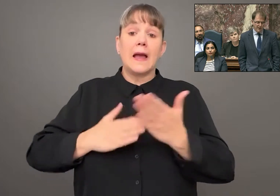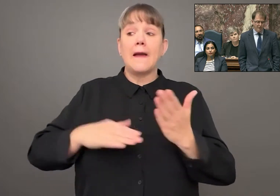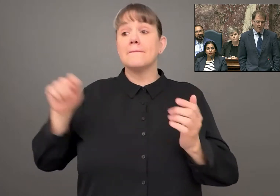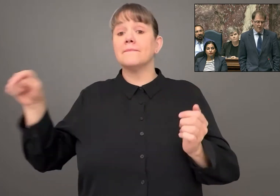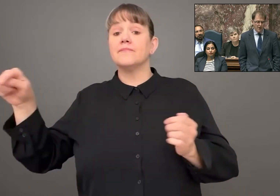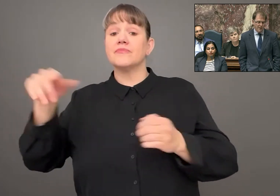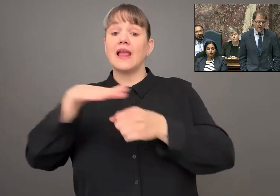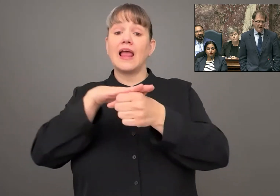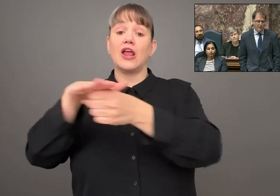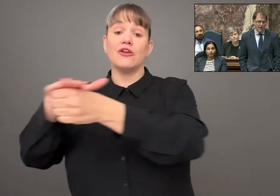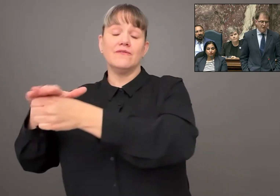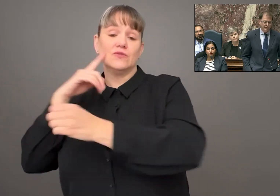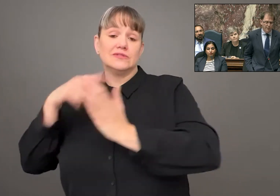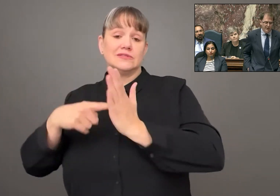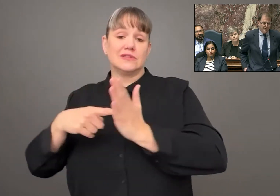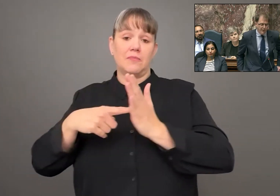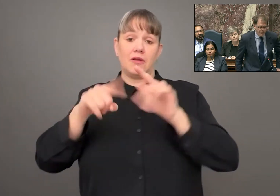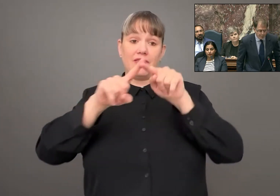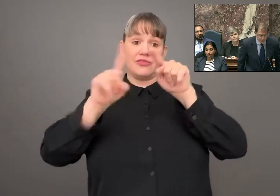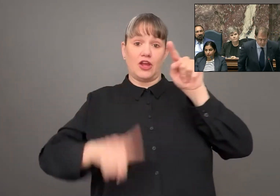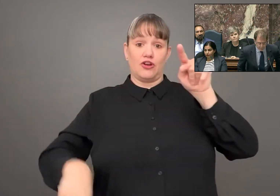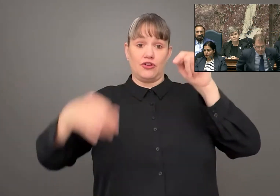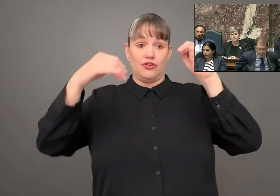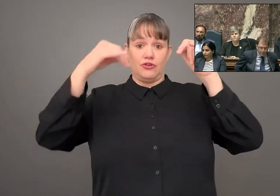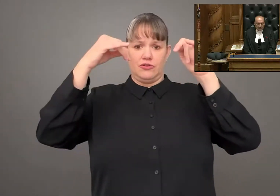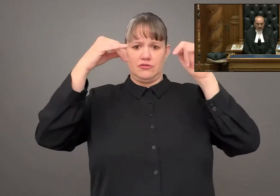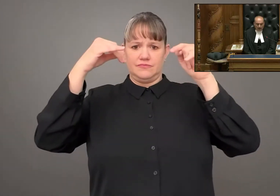the right thing for our economy and the right thing for BC.